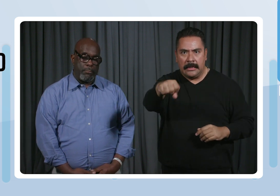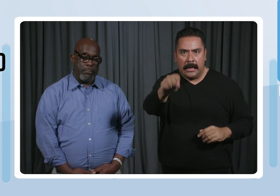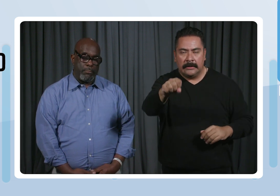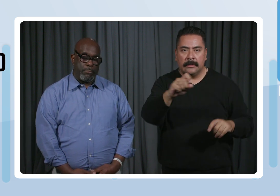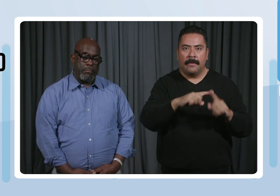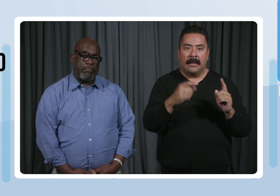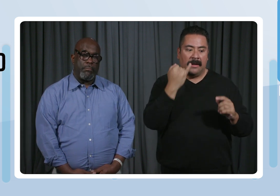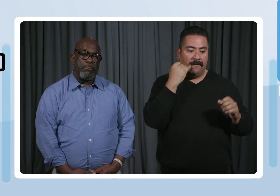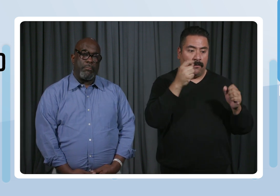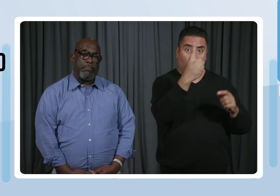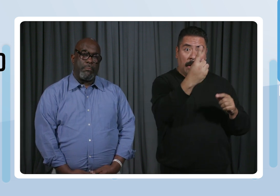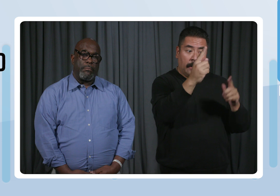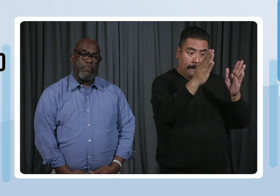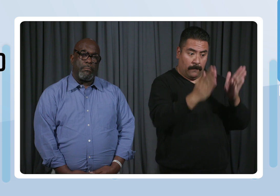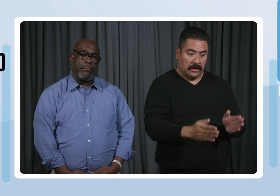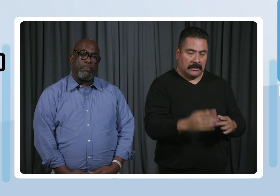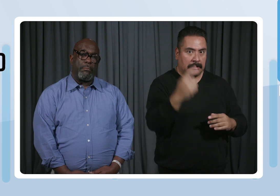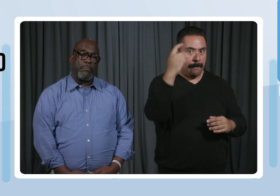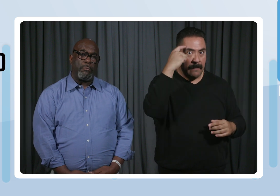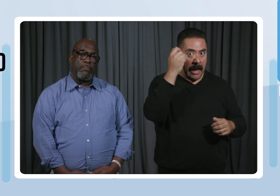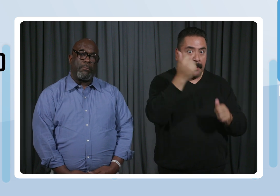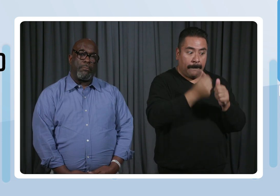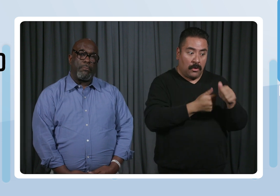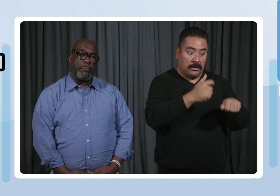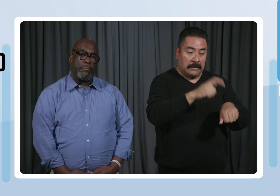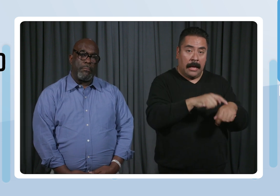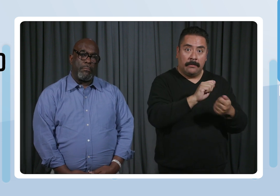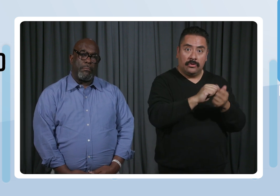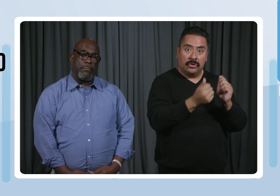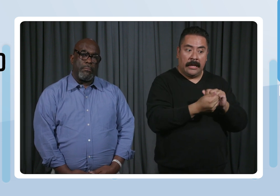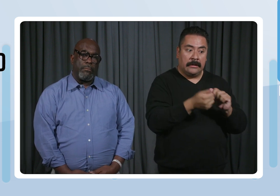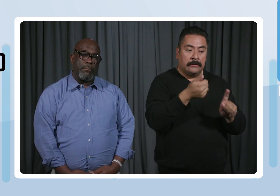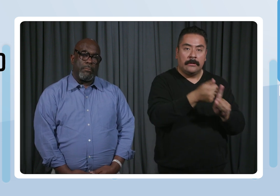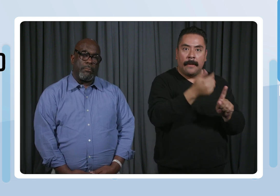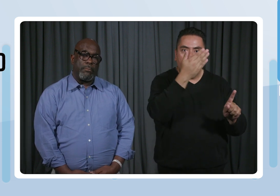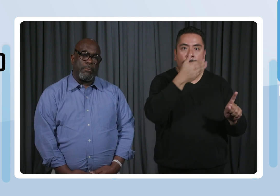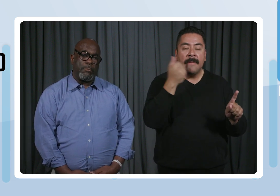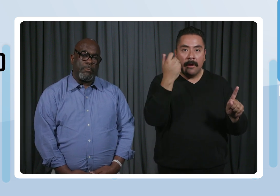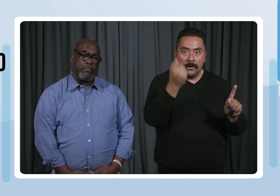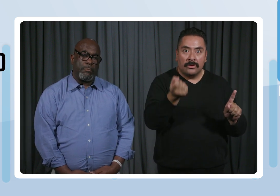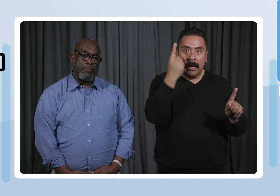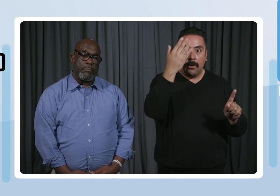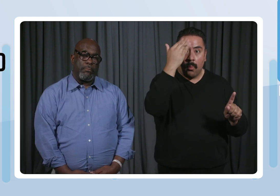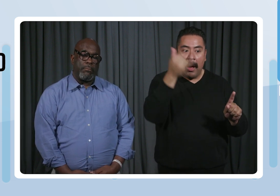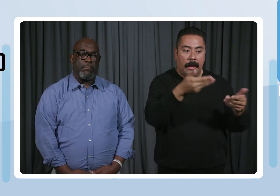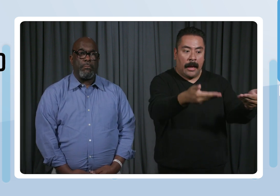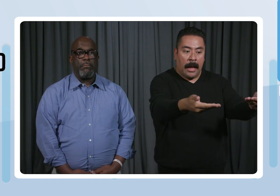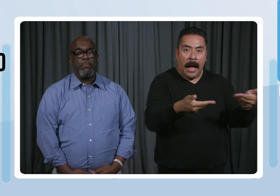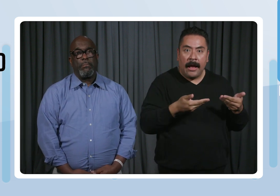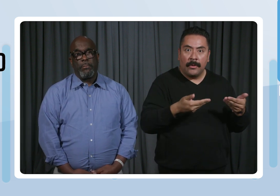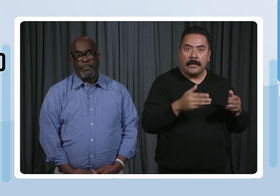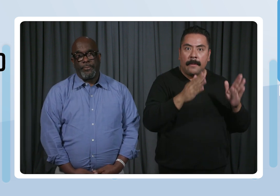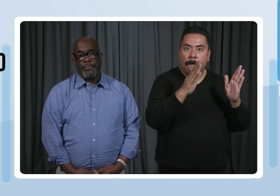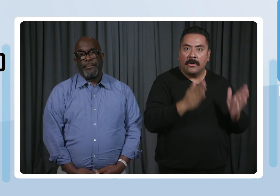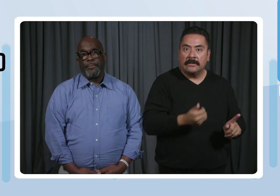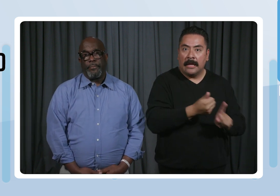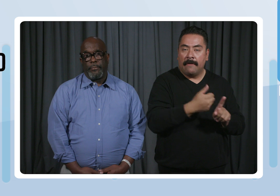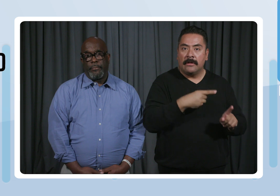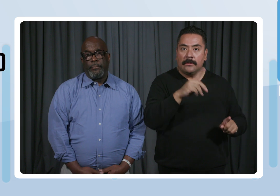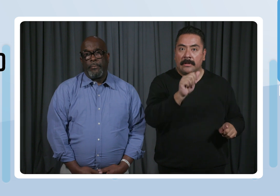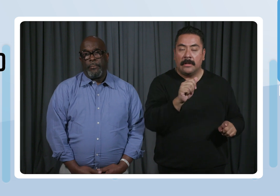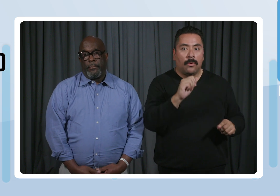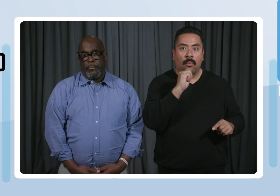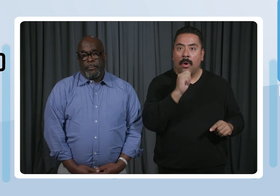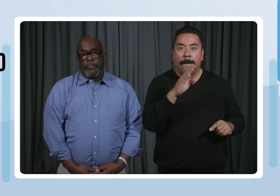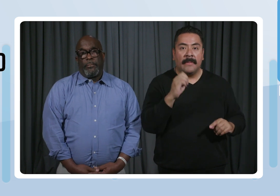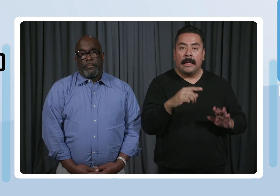I can change one person's mind at a time to better understand why hiring a disabled person is not somehow going